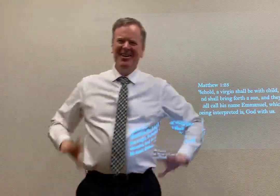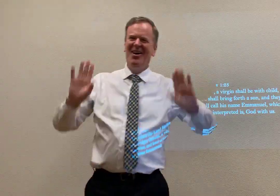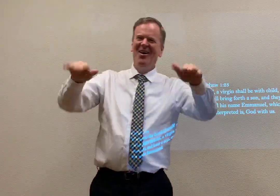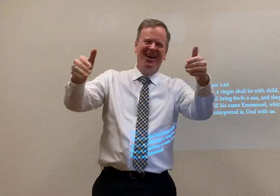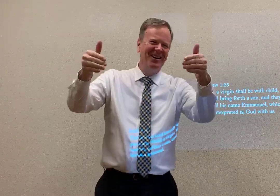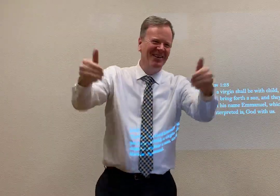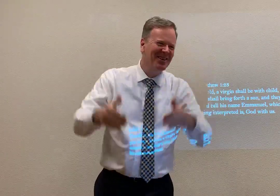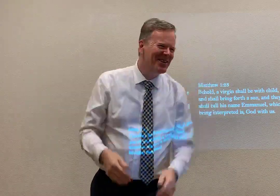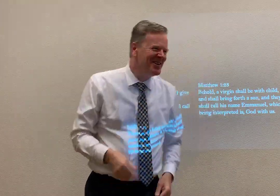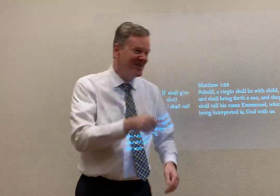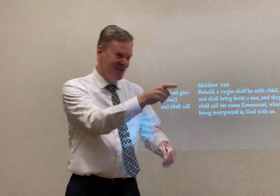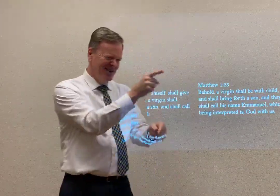it. Yeah, okay.